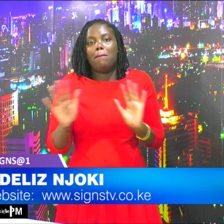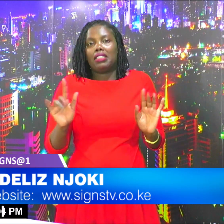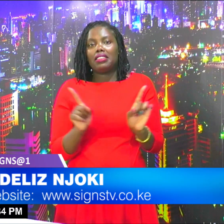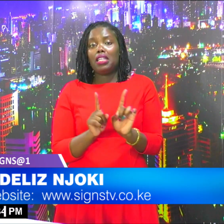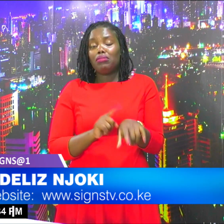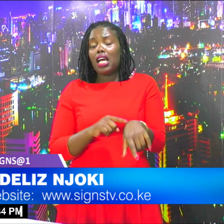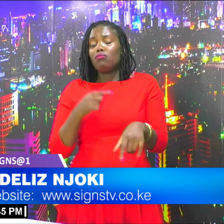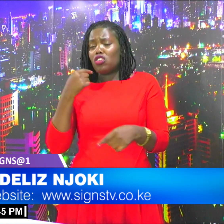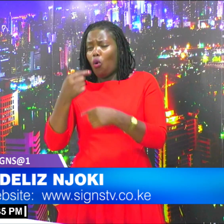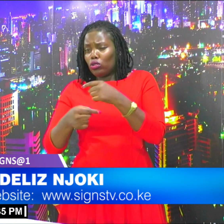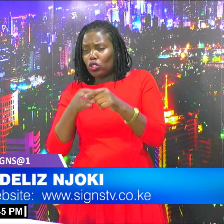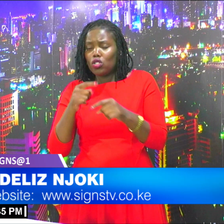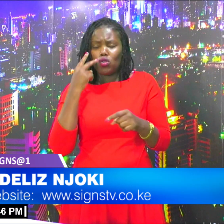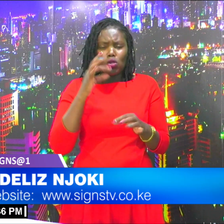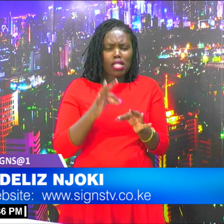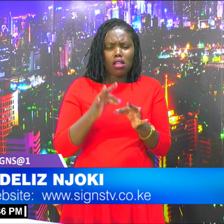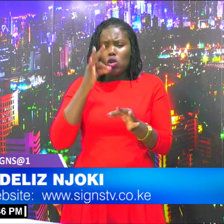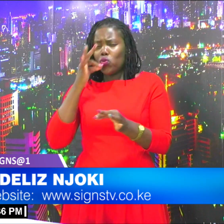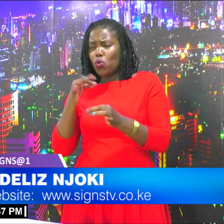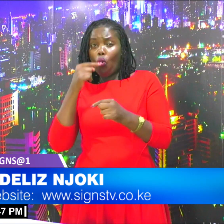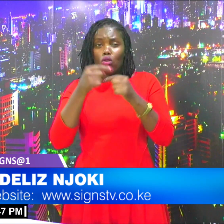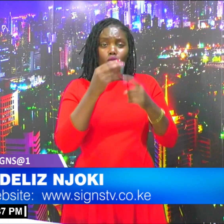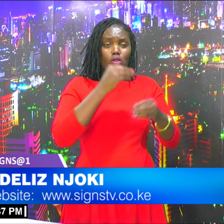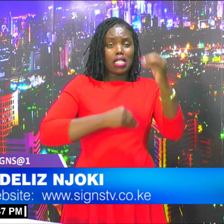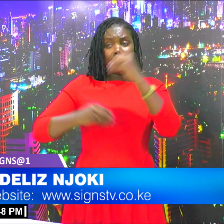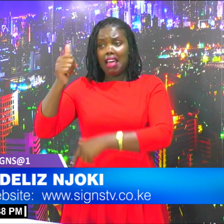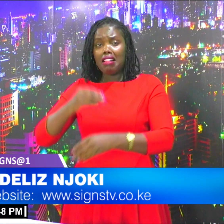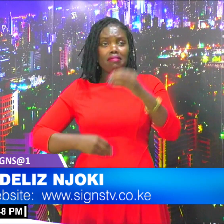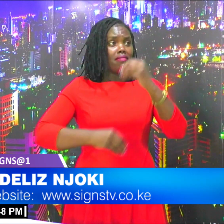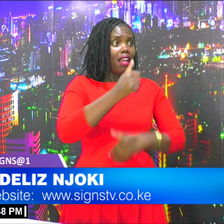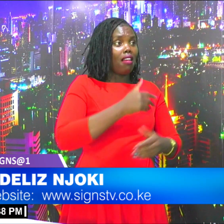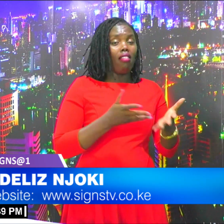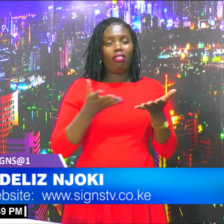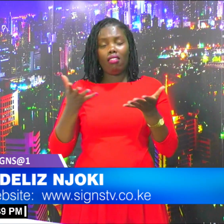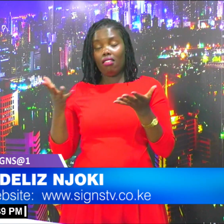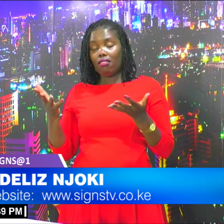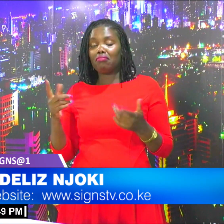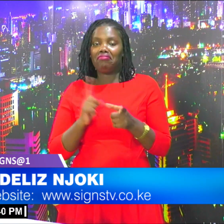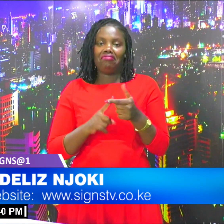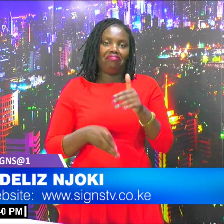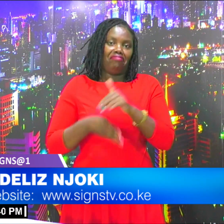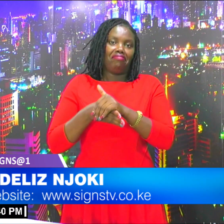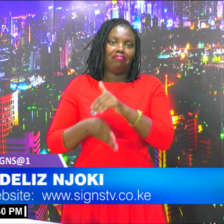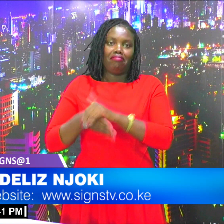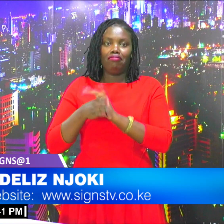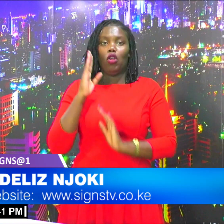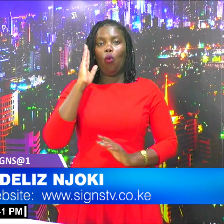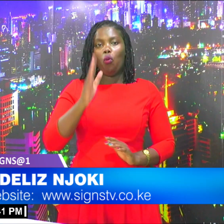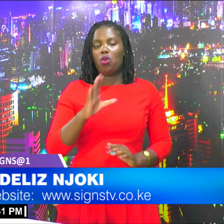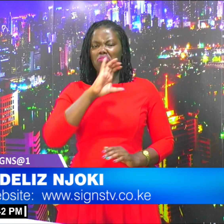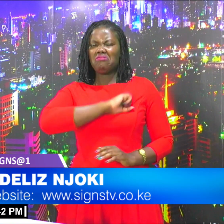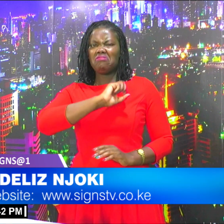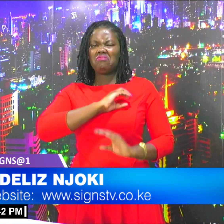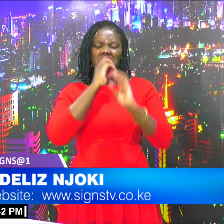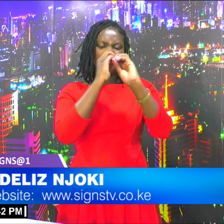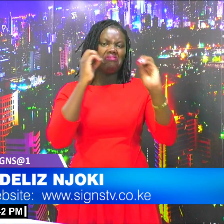He said that he is determined to crack down on the sale of illicit brew and that he will not